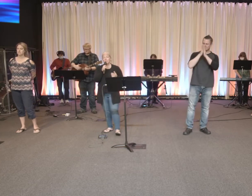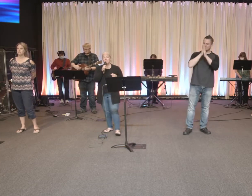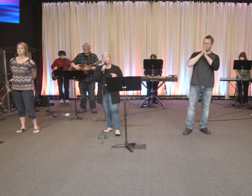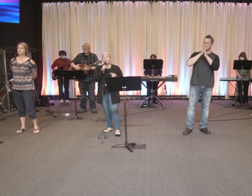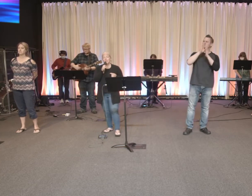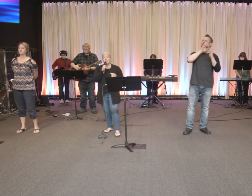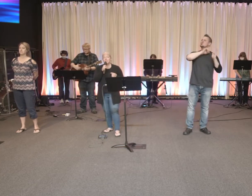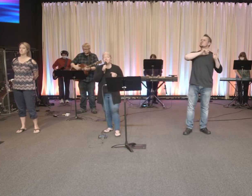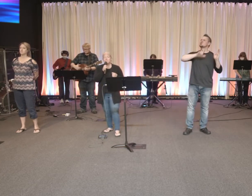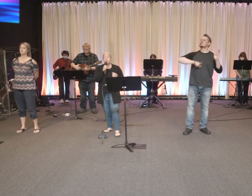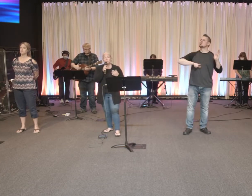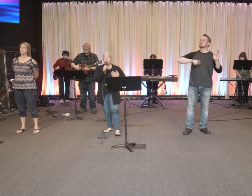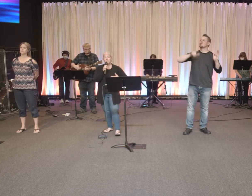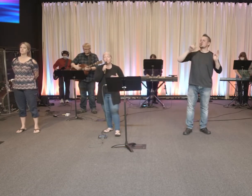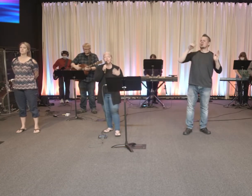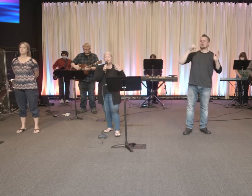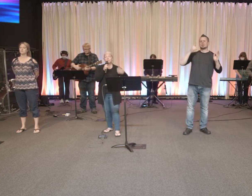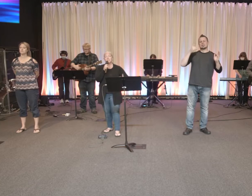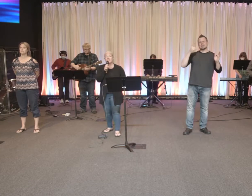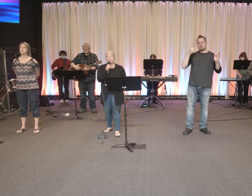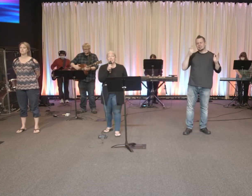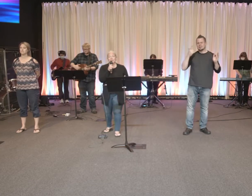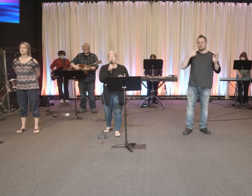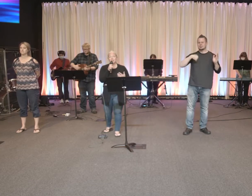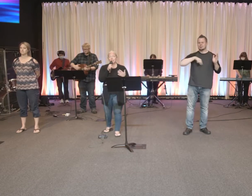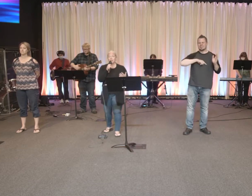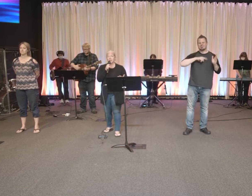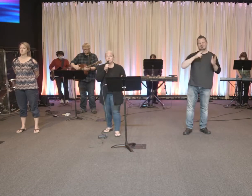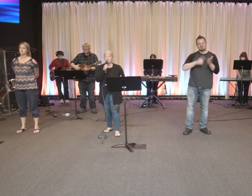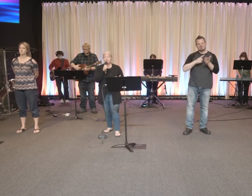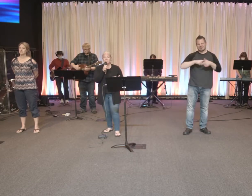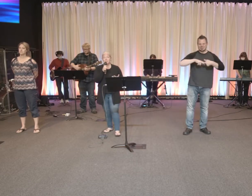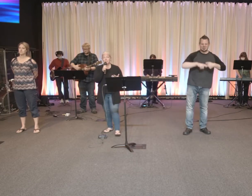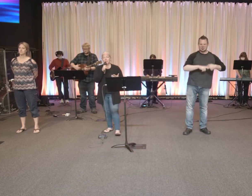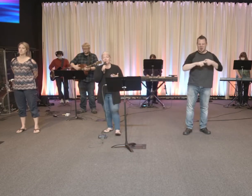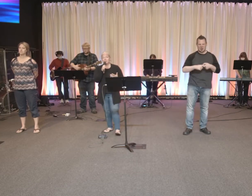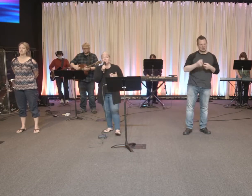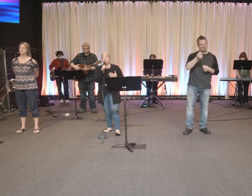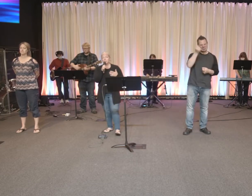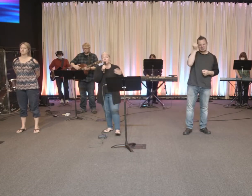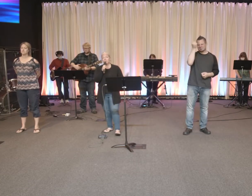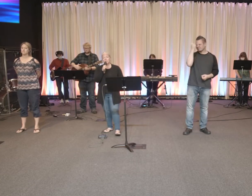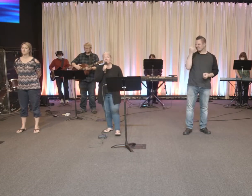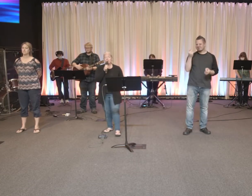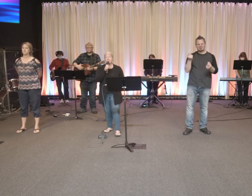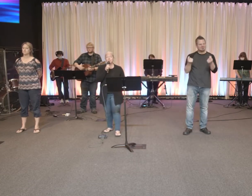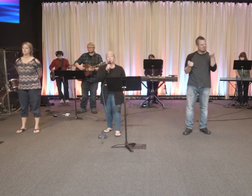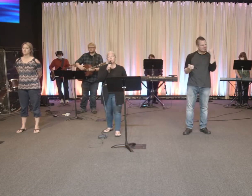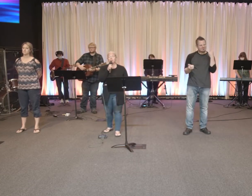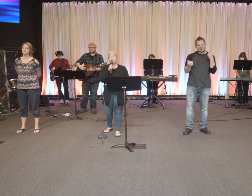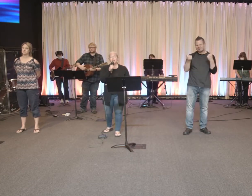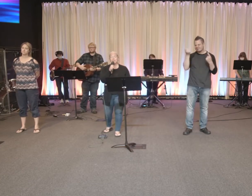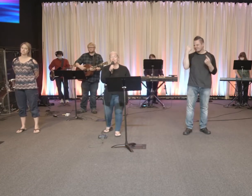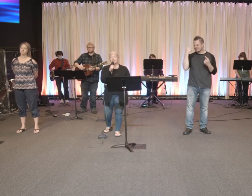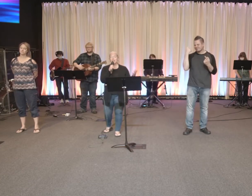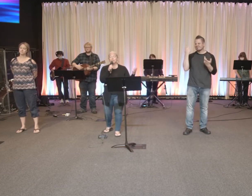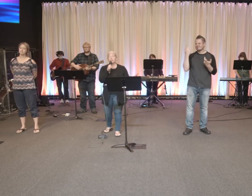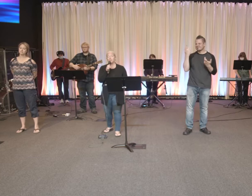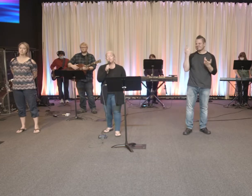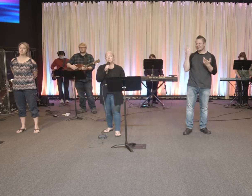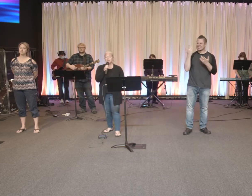be struggling with understanding some things, for some ways that we might be struggling